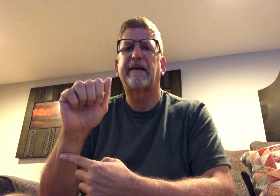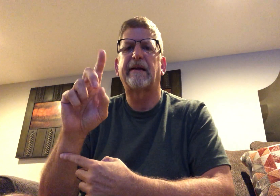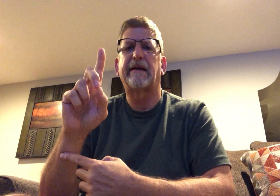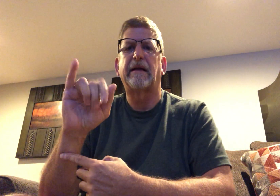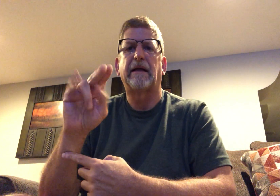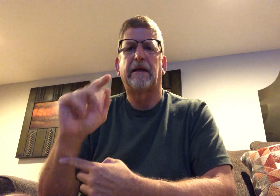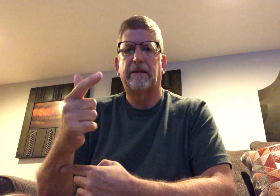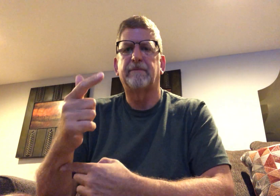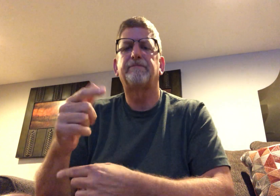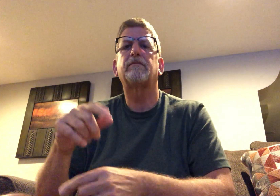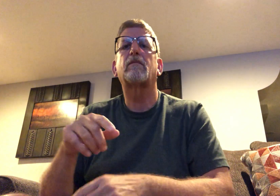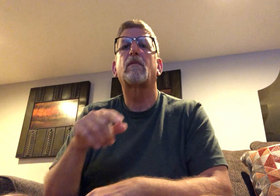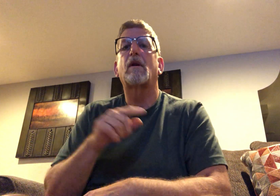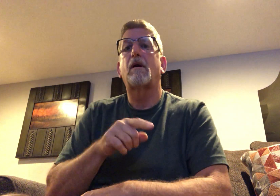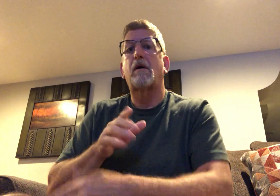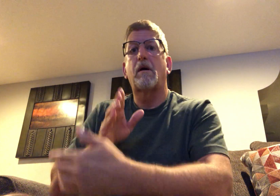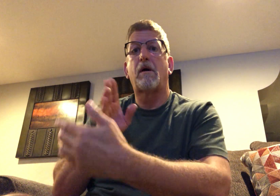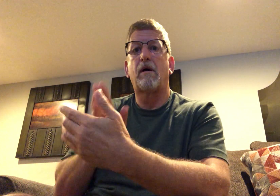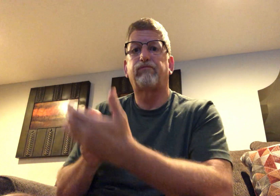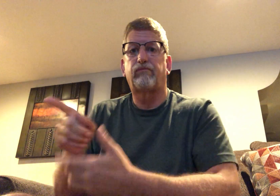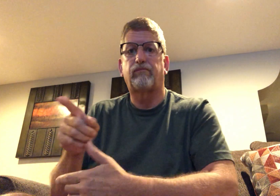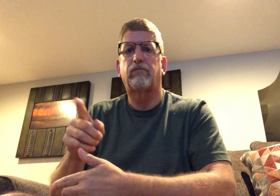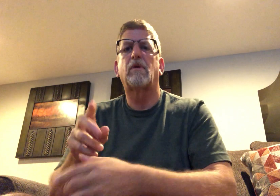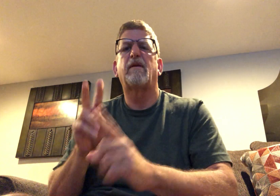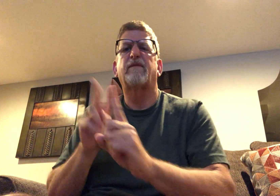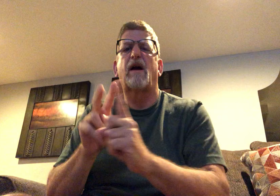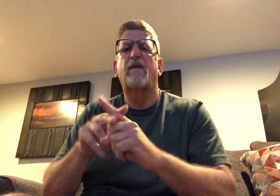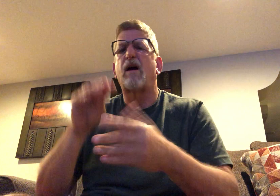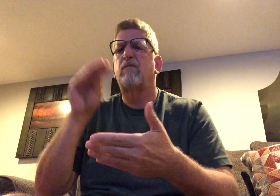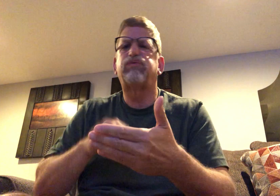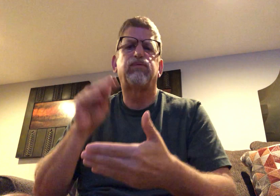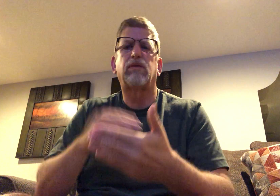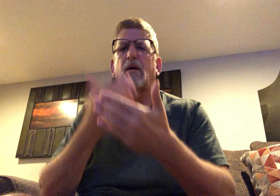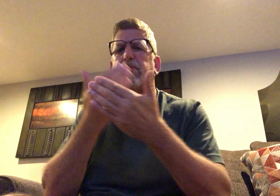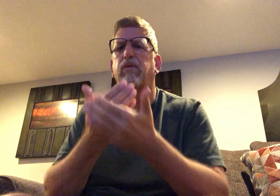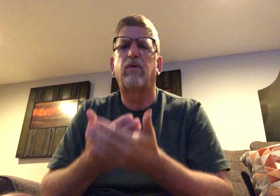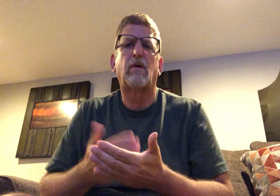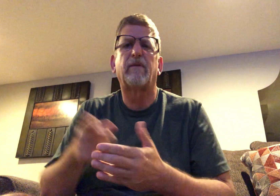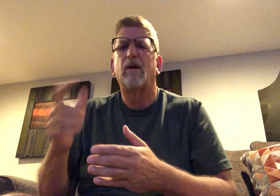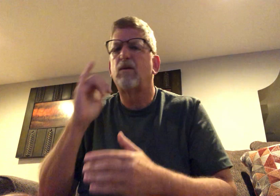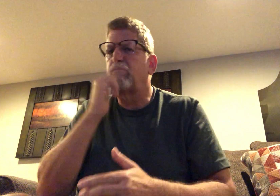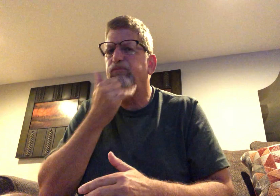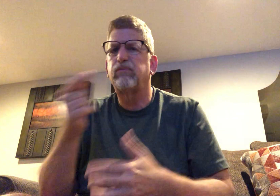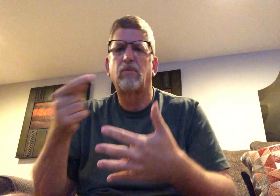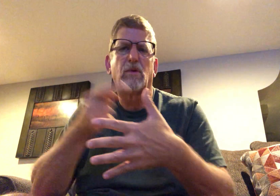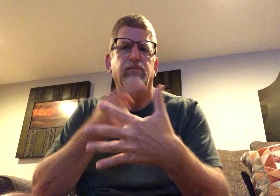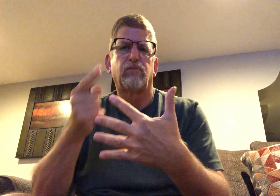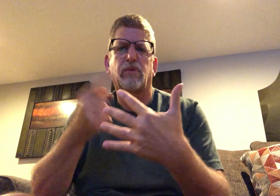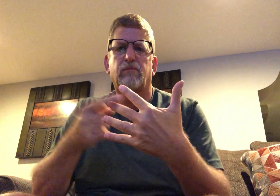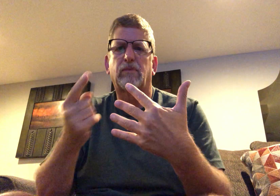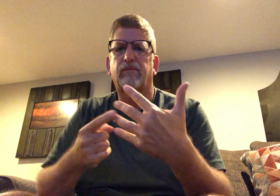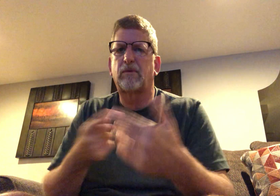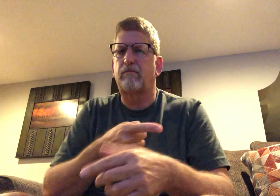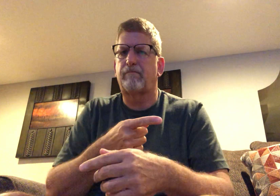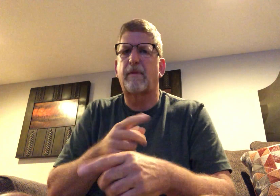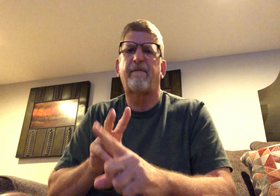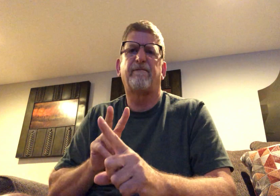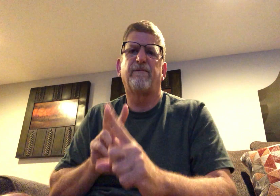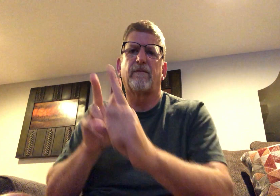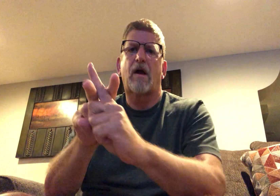be. Sure, I hope so. So I talked to my doctor about Humira. I learned Humira is for people who still have symptoms of Crohn's disease